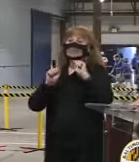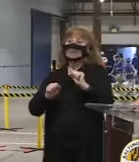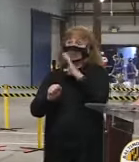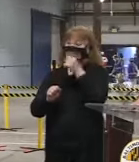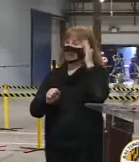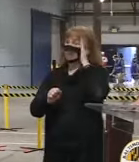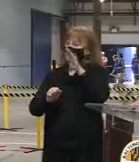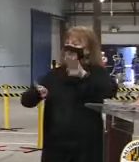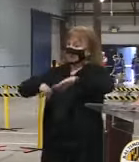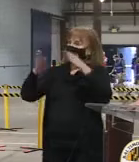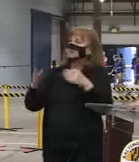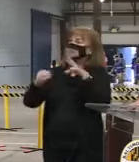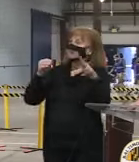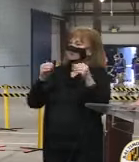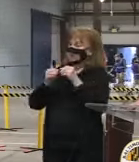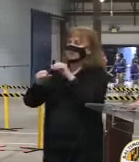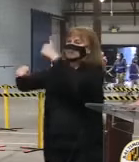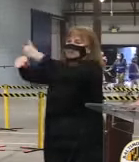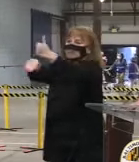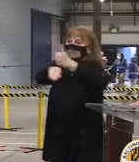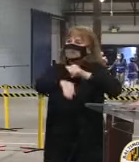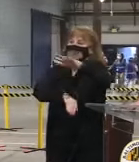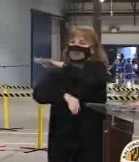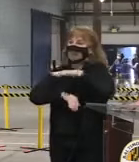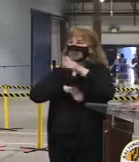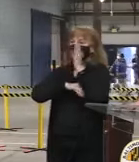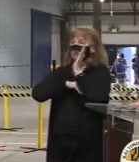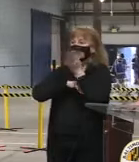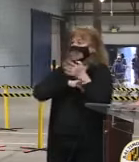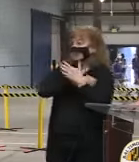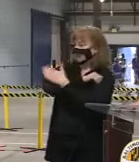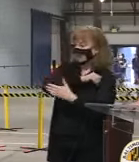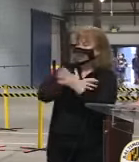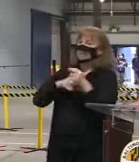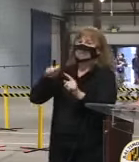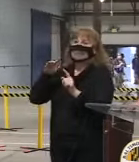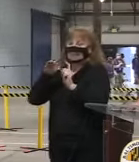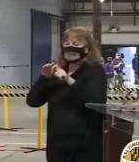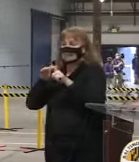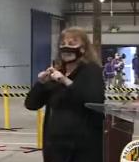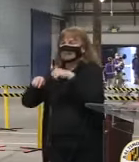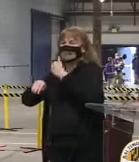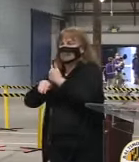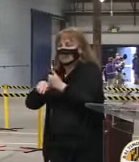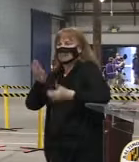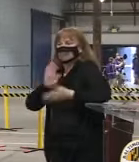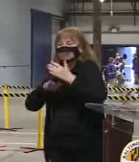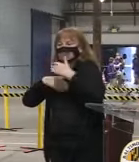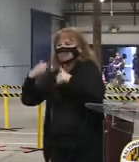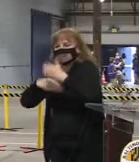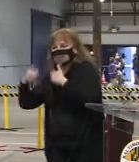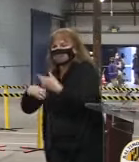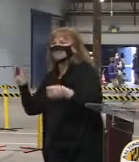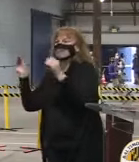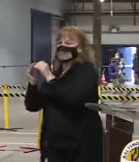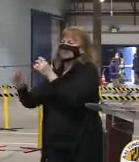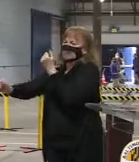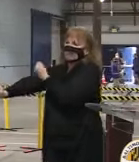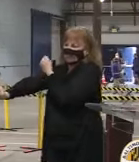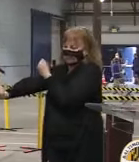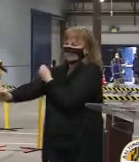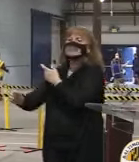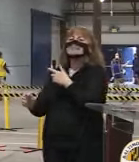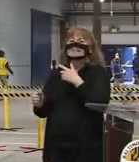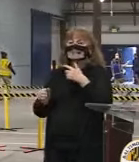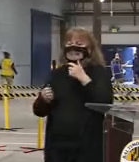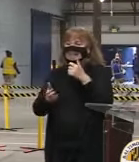will open up additional sites across Baltimore County as they become needed to help our vaccination efforts. I'm joined today by